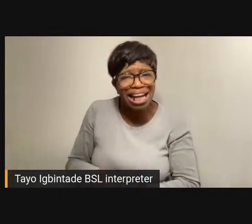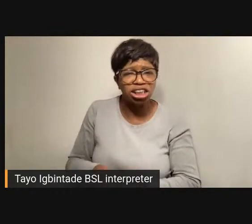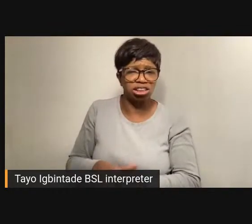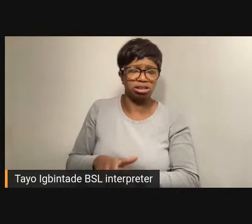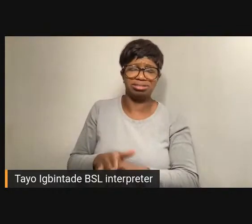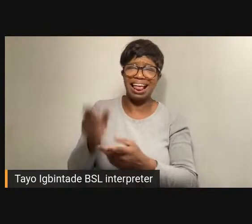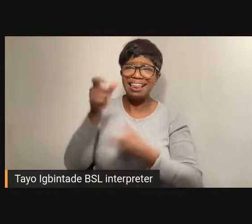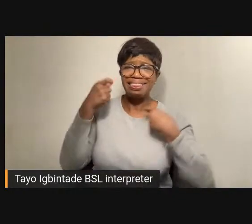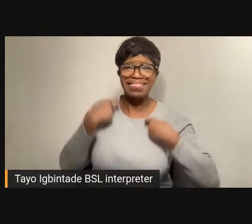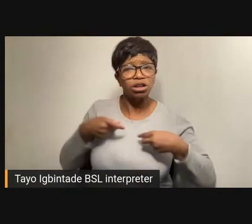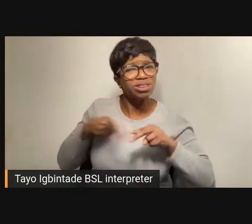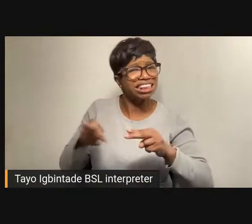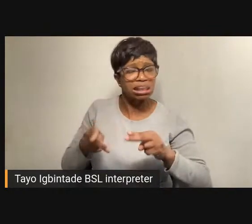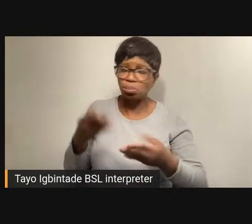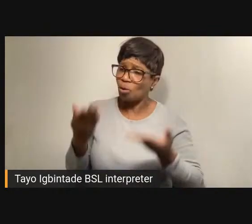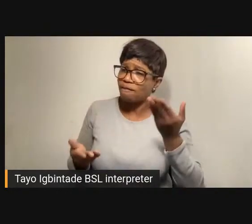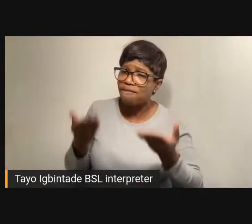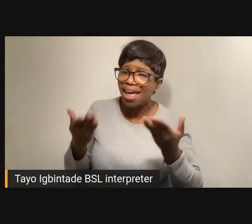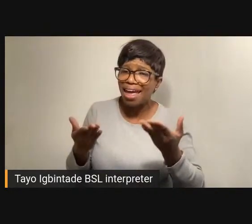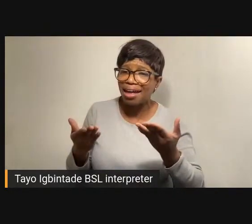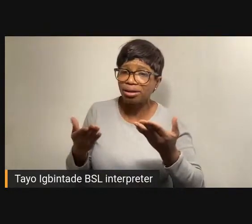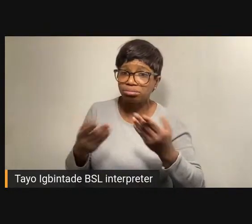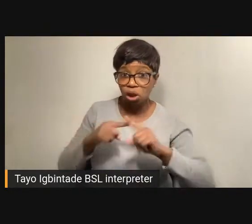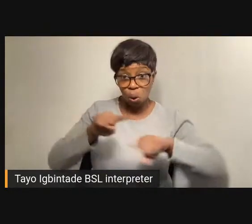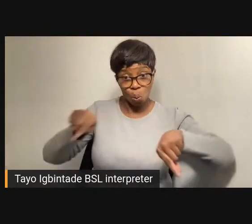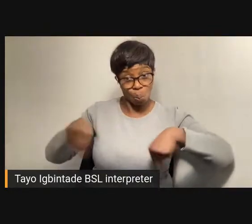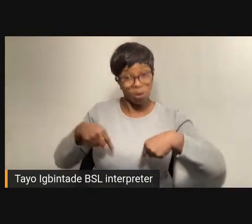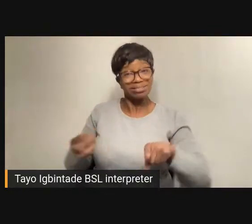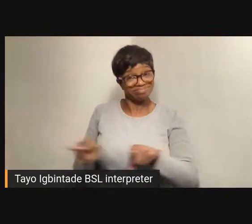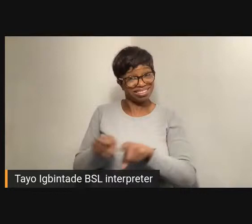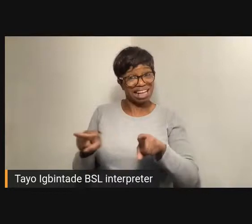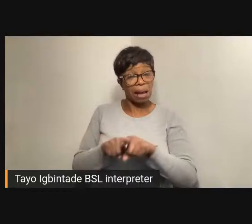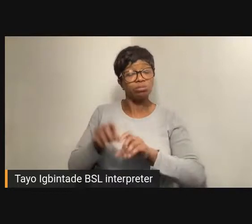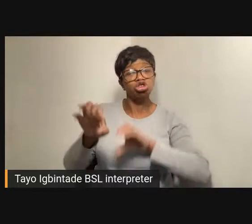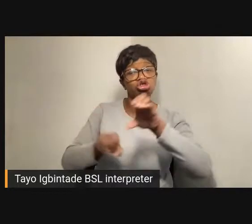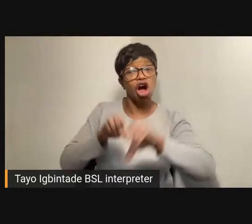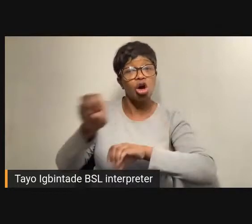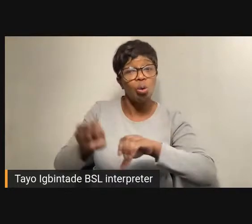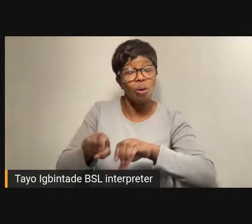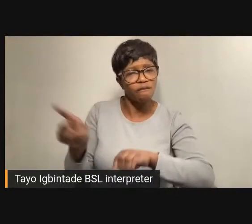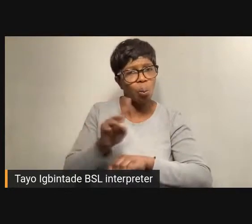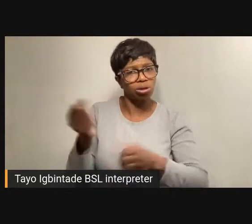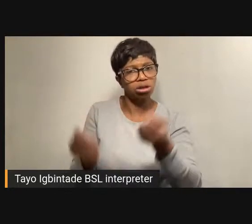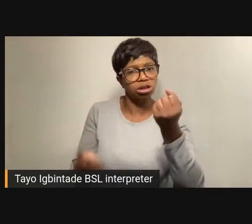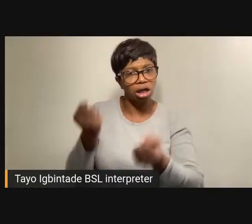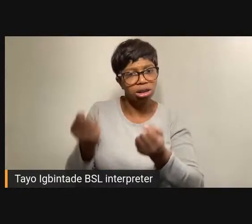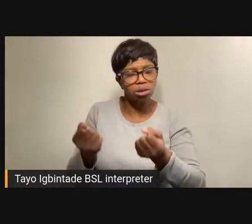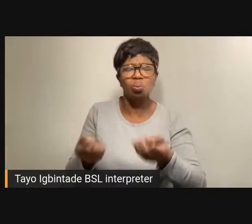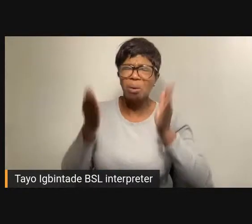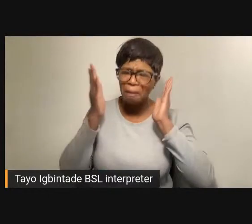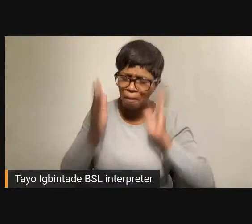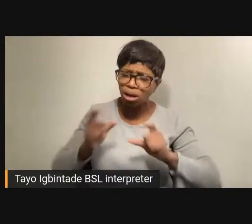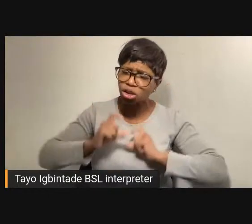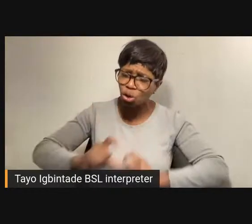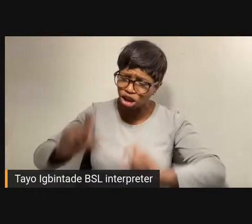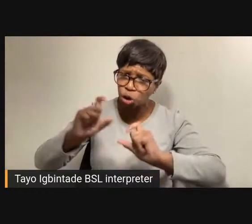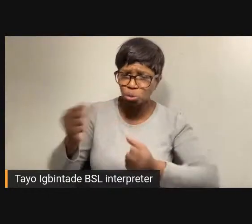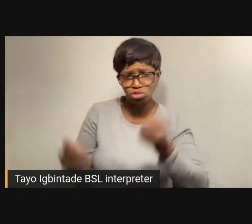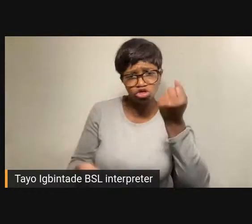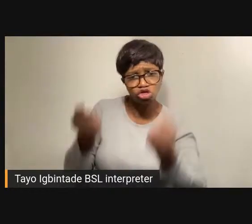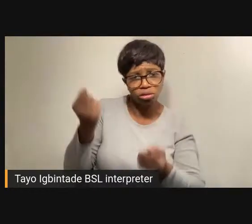too struggle for what is just. We must continue to struggle for what is